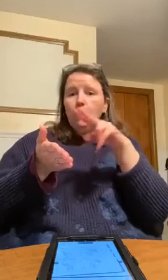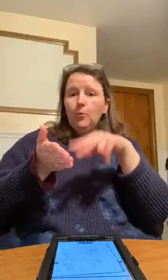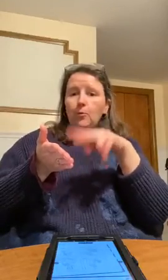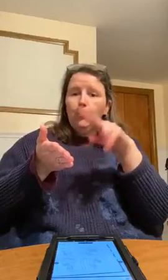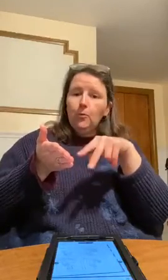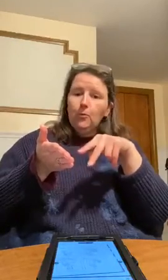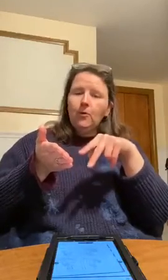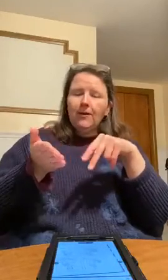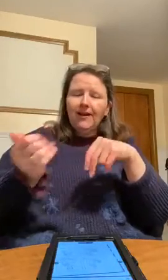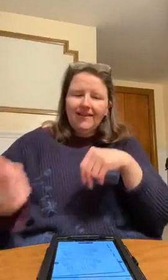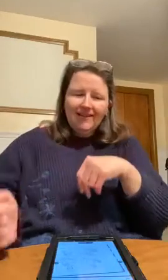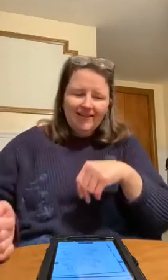Okay.